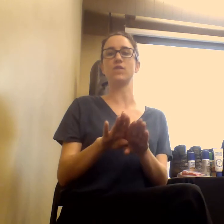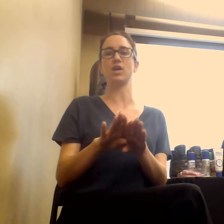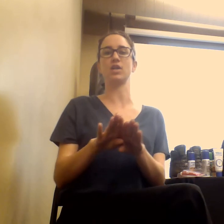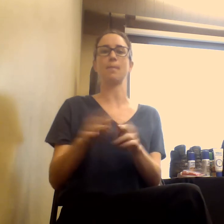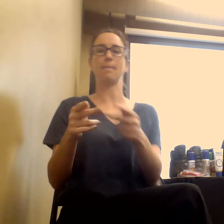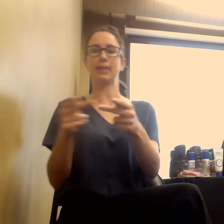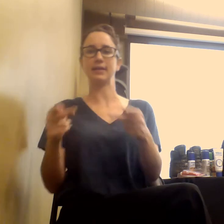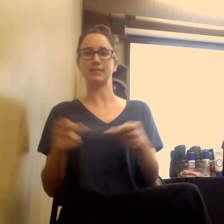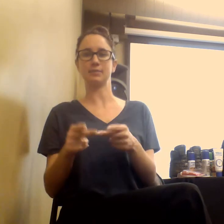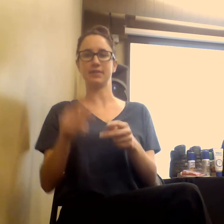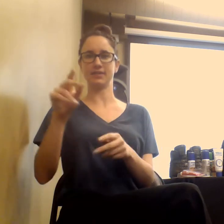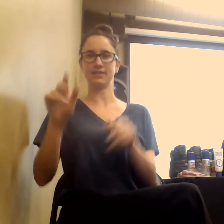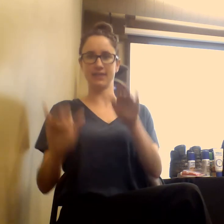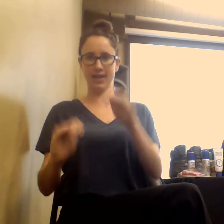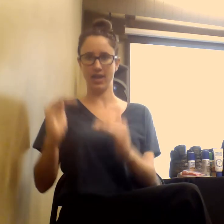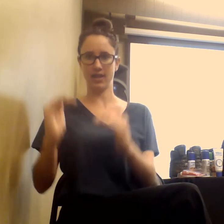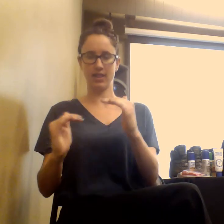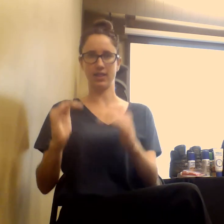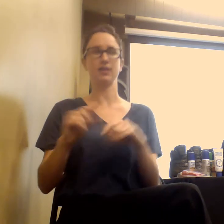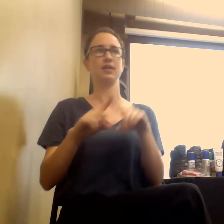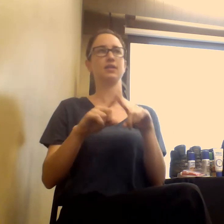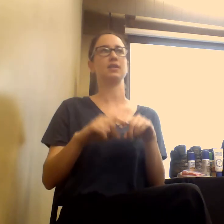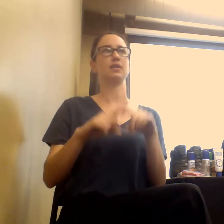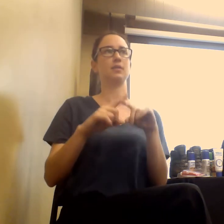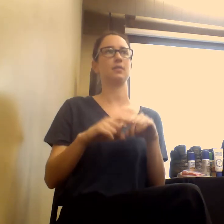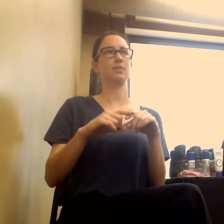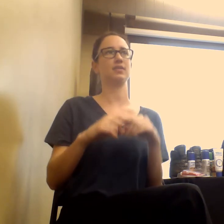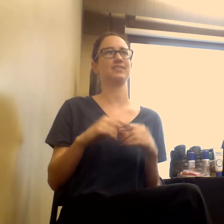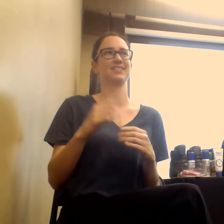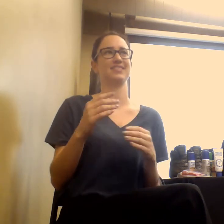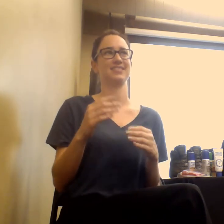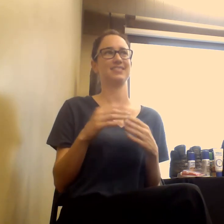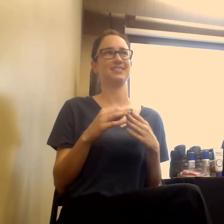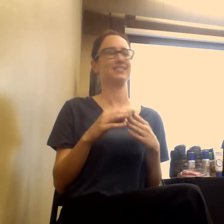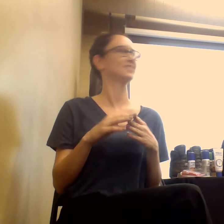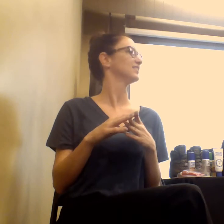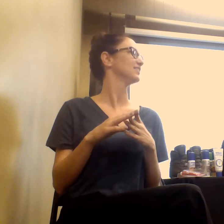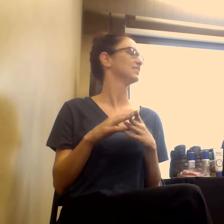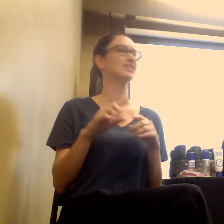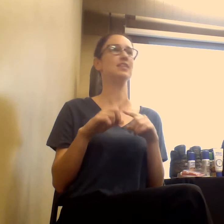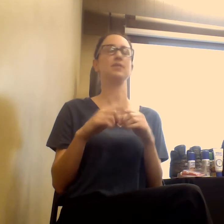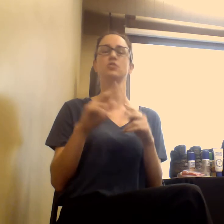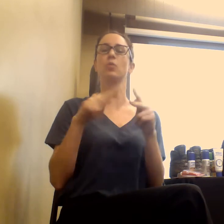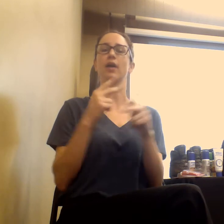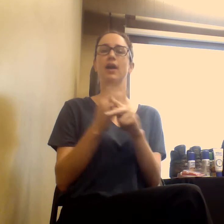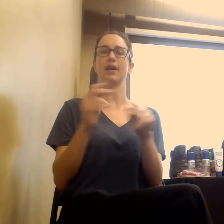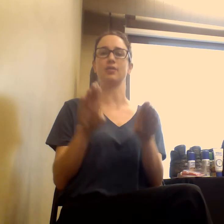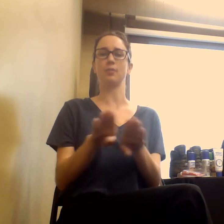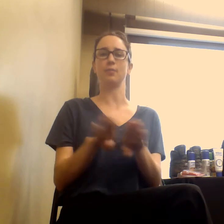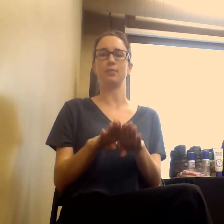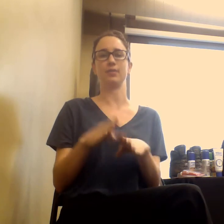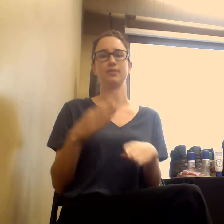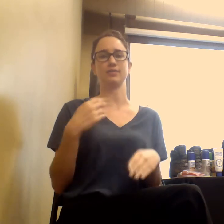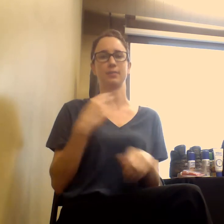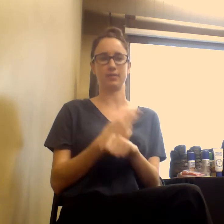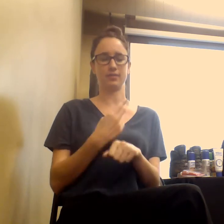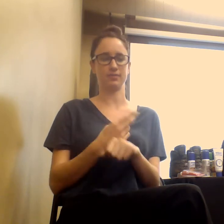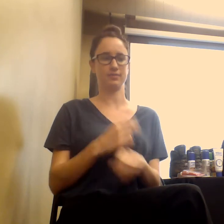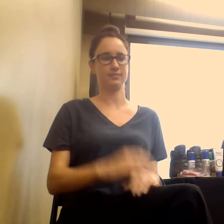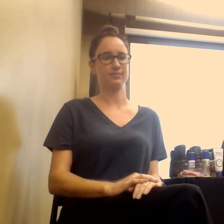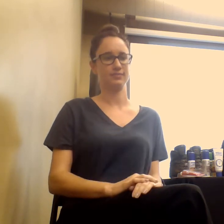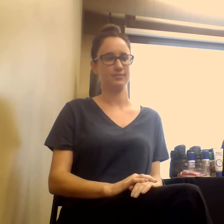depends on what boot I'm going to be wearing, okay? And I am lucky that I can have multiple pairs of boots. You guys probably won't have that option or